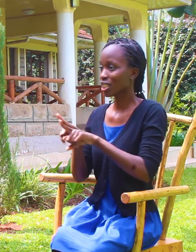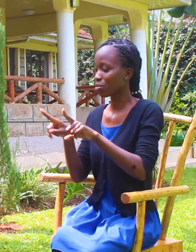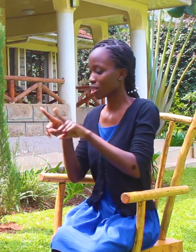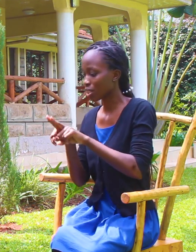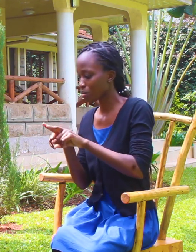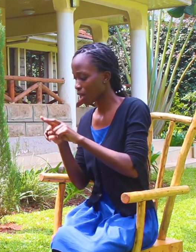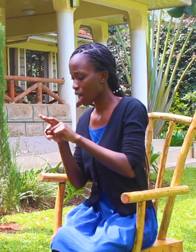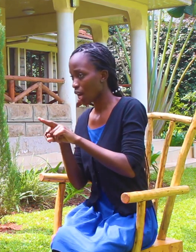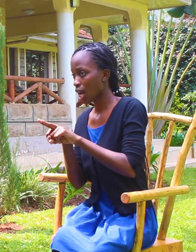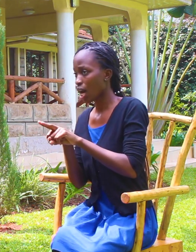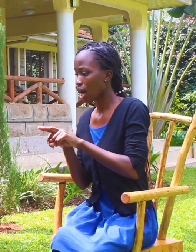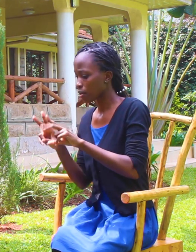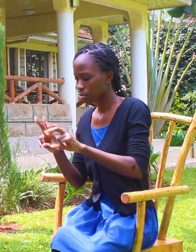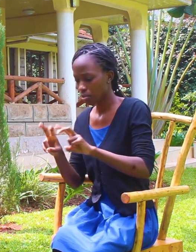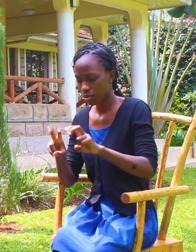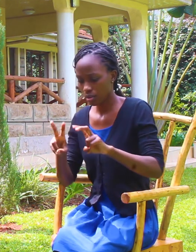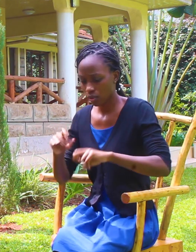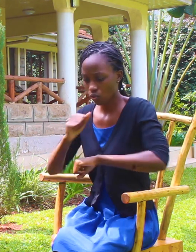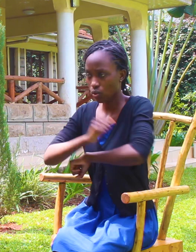school which was integrated at race course,